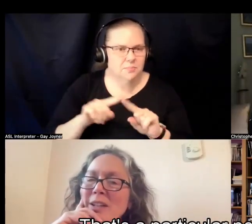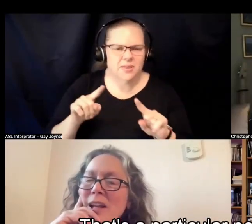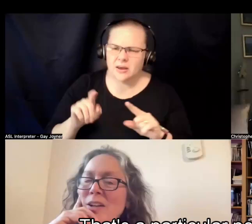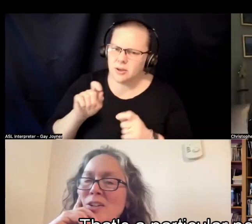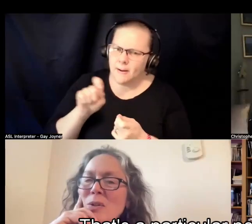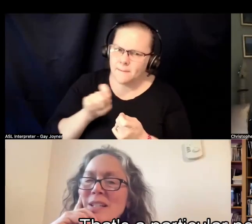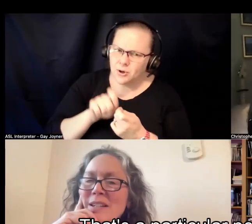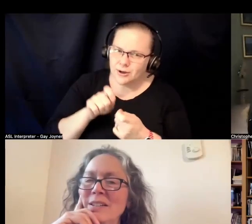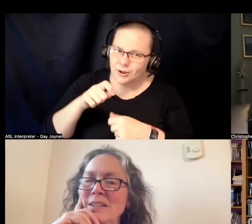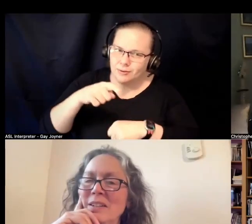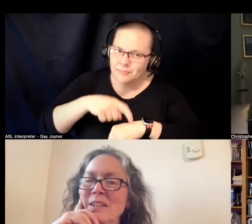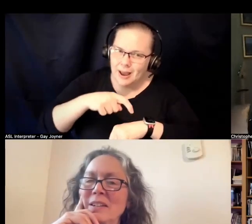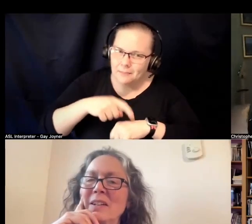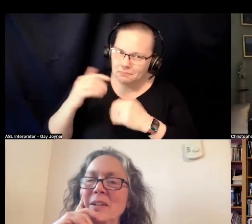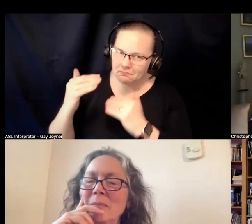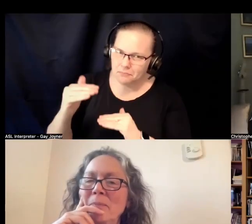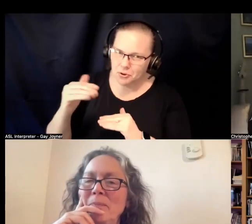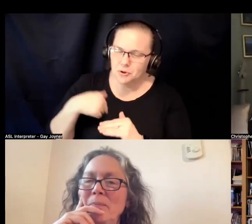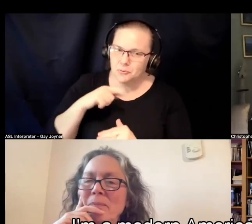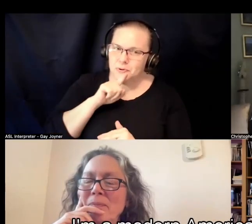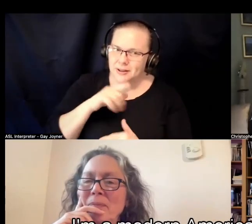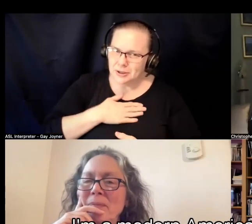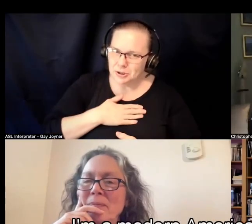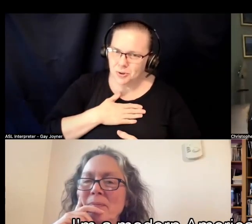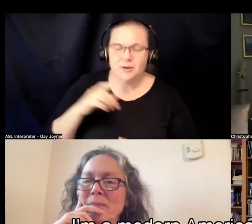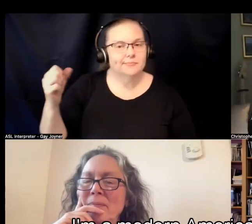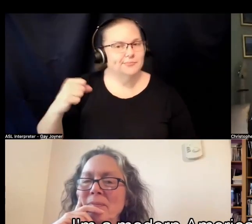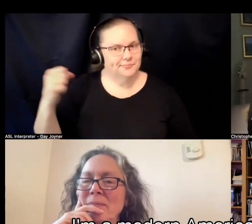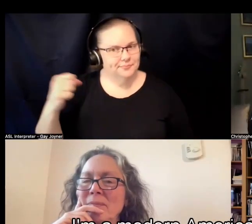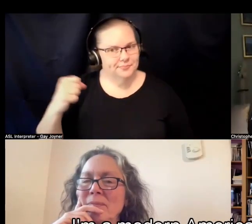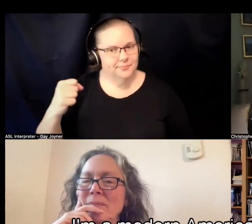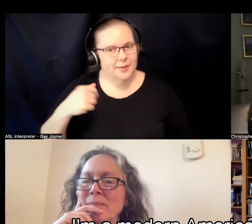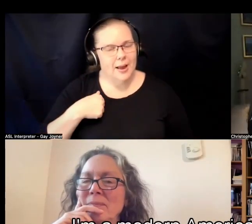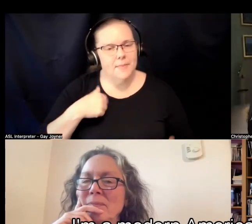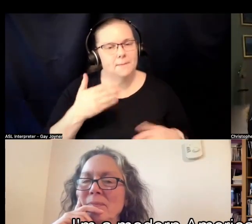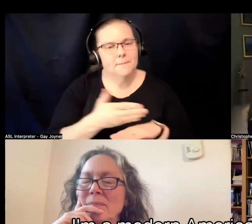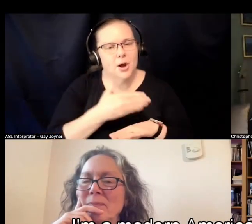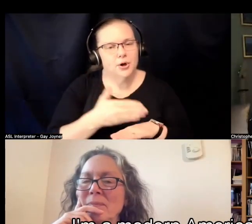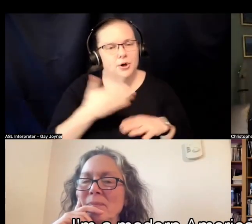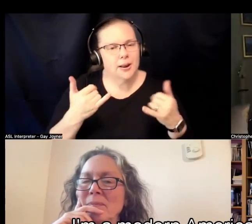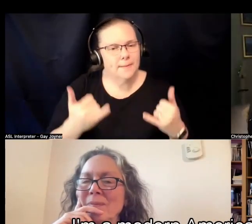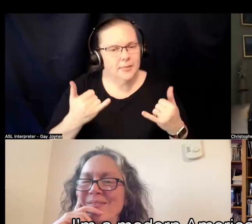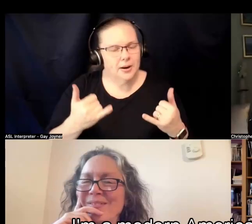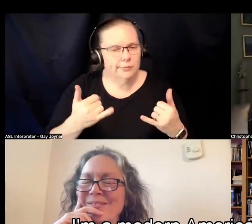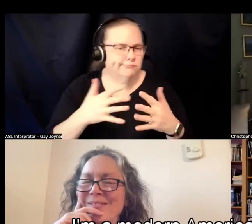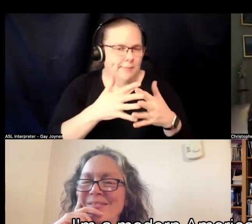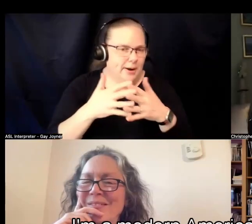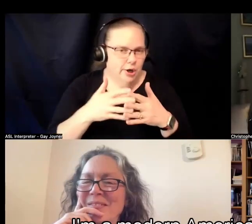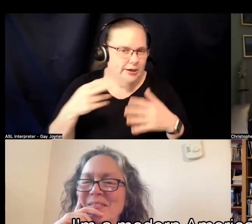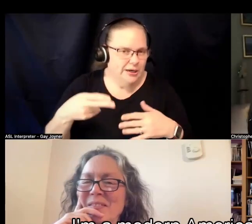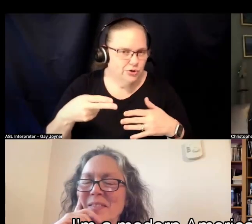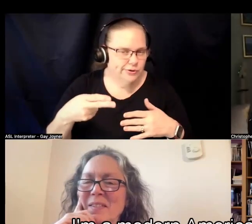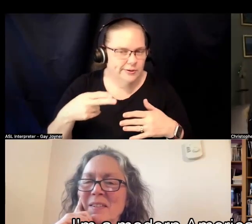that you really like too, isn't it? I really do. I'm a modern American history guy, so